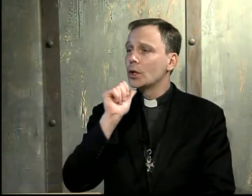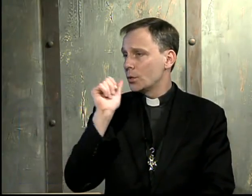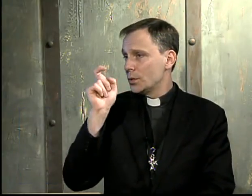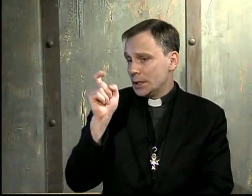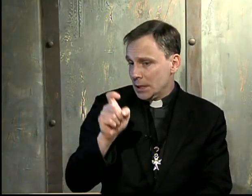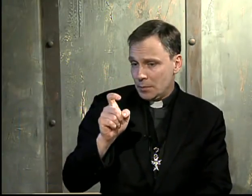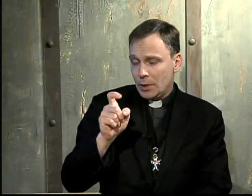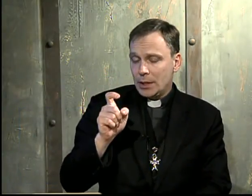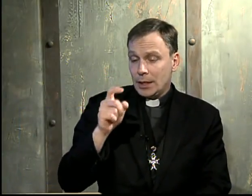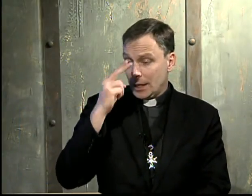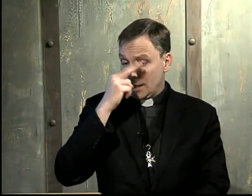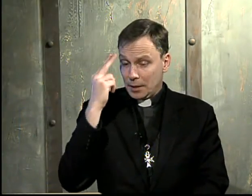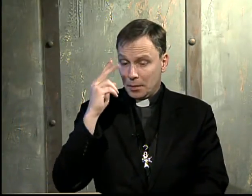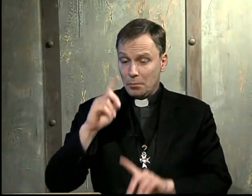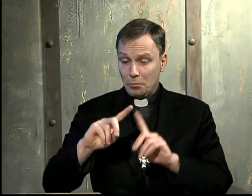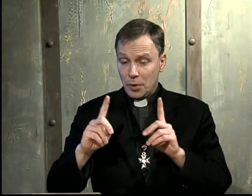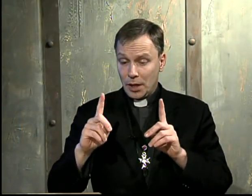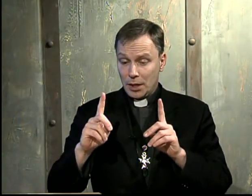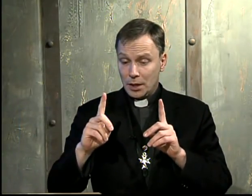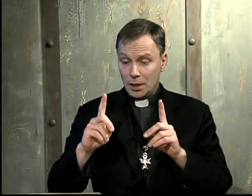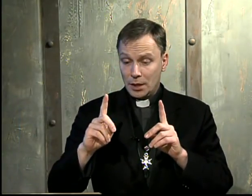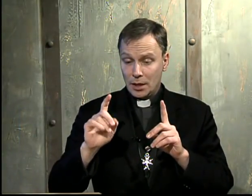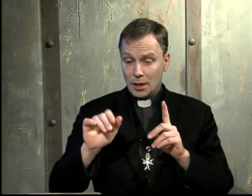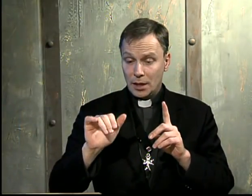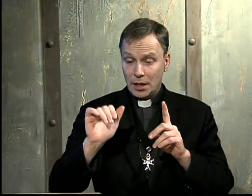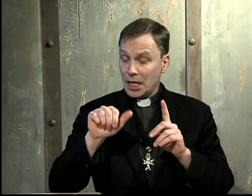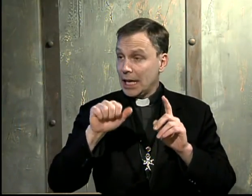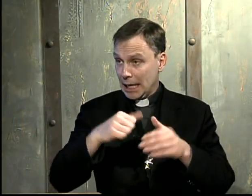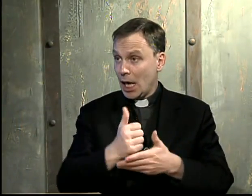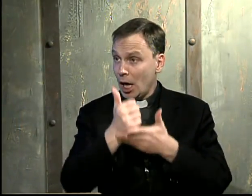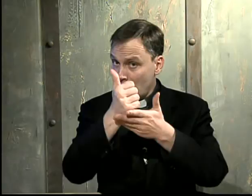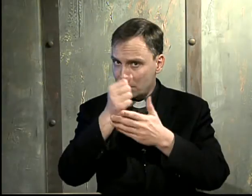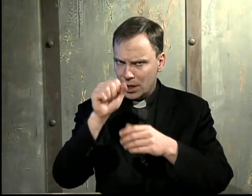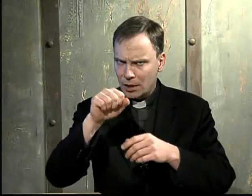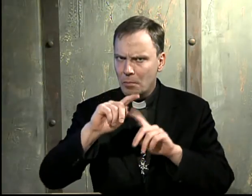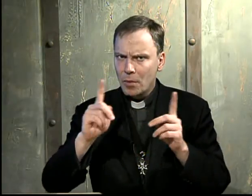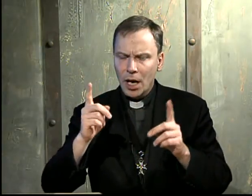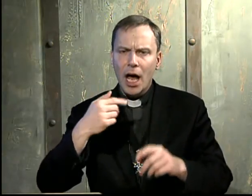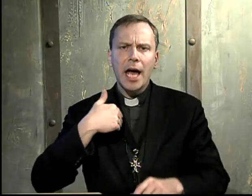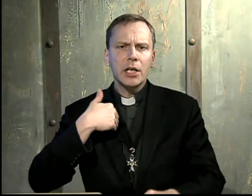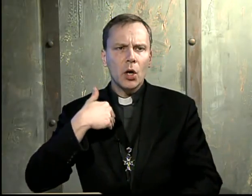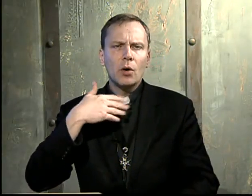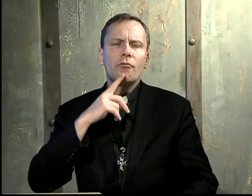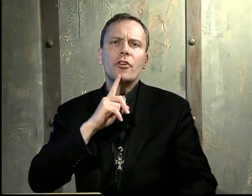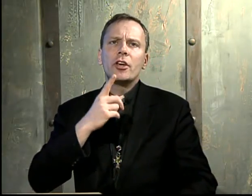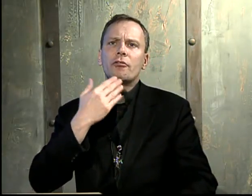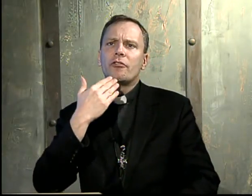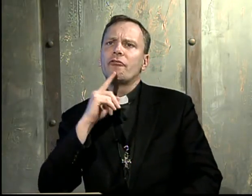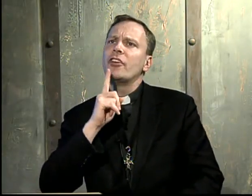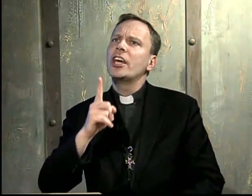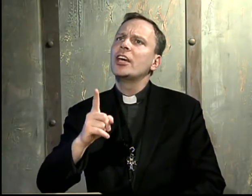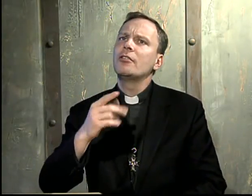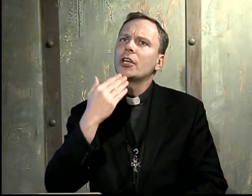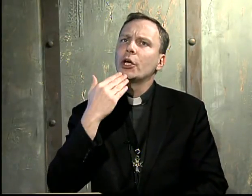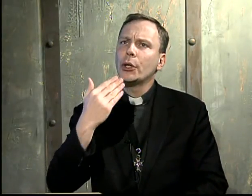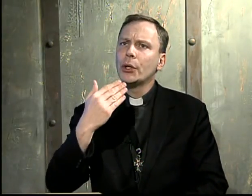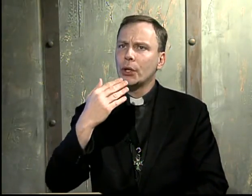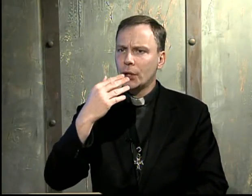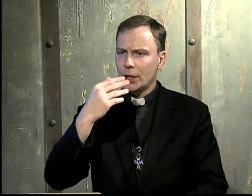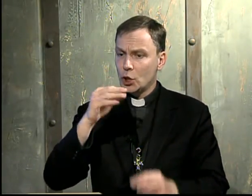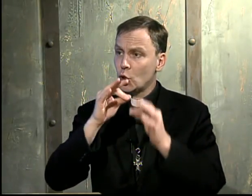No, not at all. You don't need to be Catholic. But it can help. I know